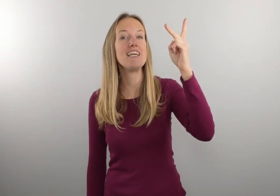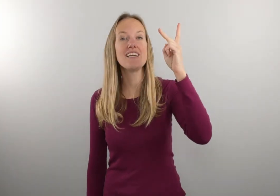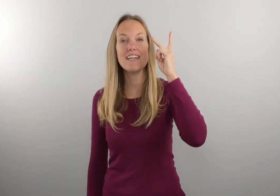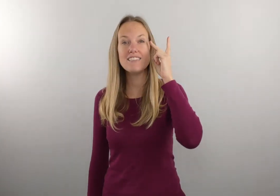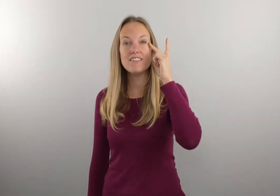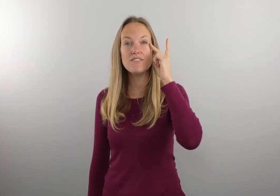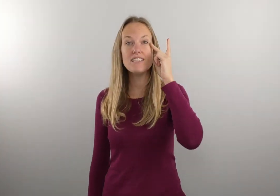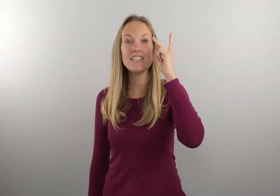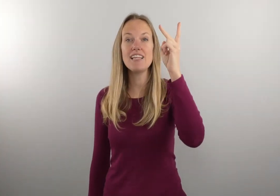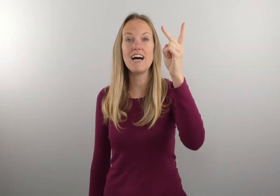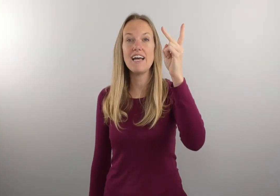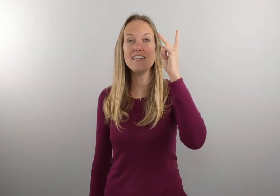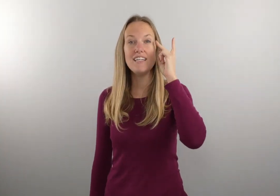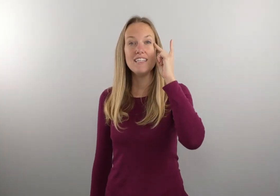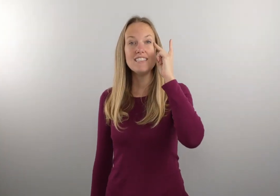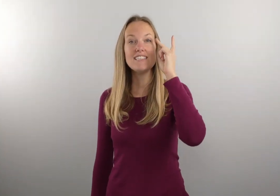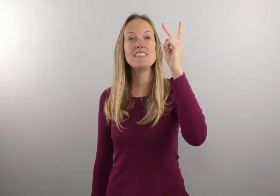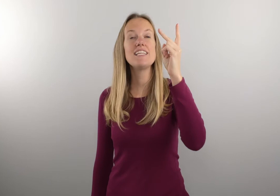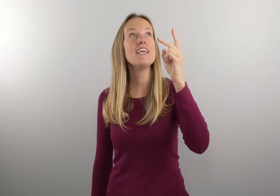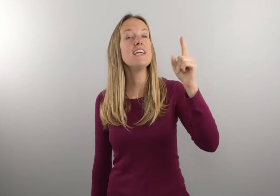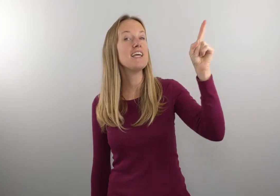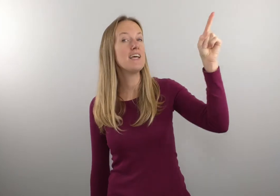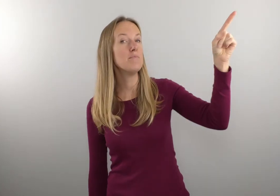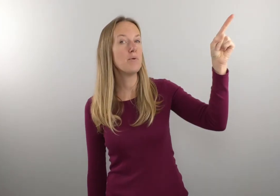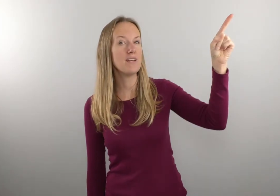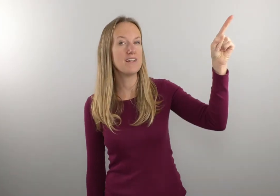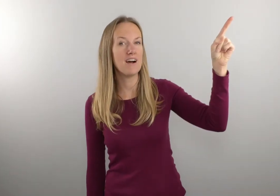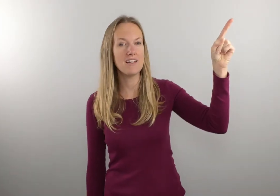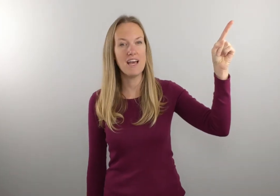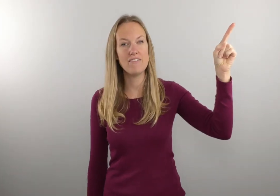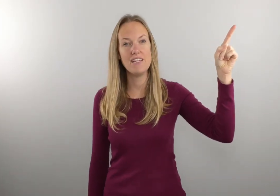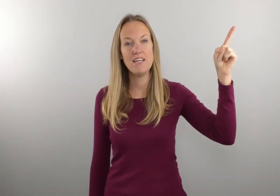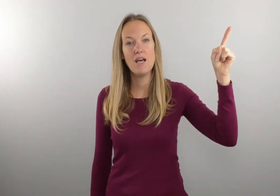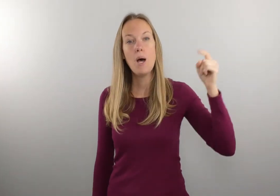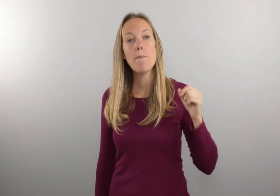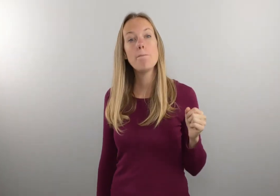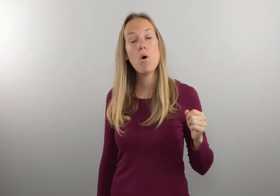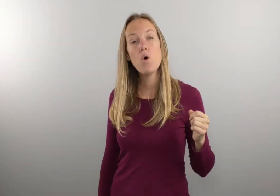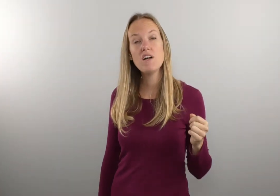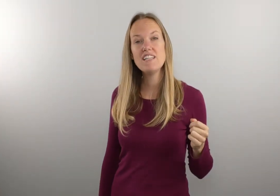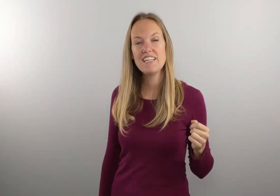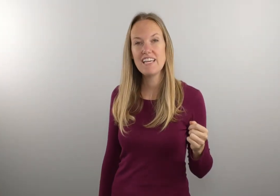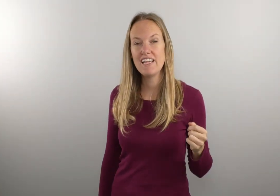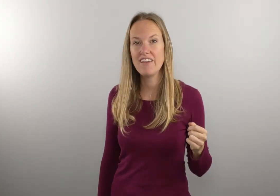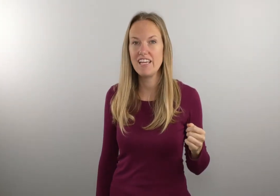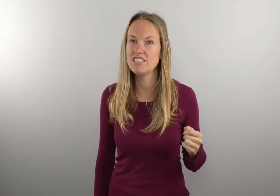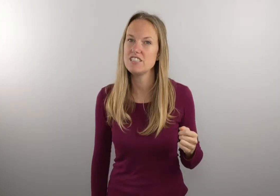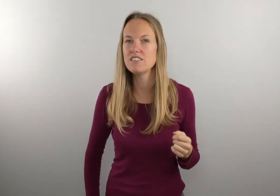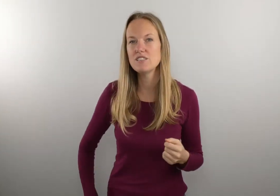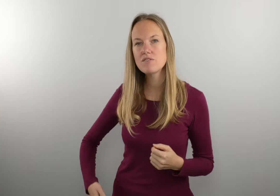Okay, so you're doing the sight line, to see him, pointing to God in heaven, born the King of Angels. So for